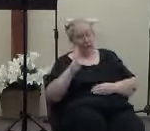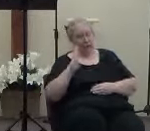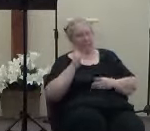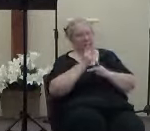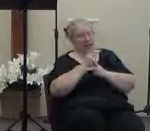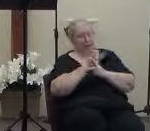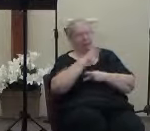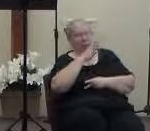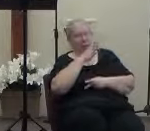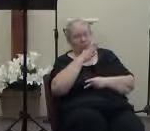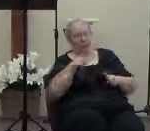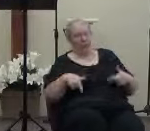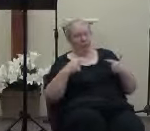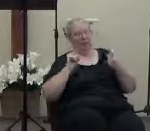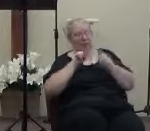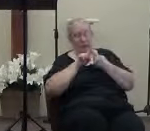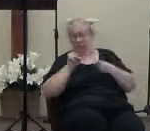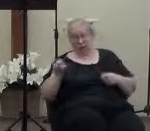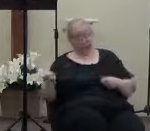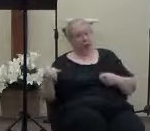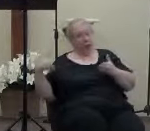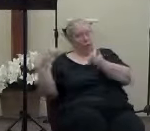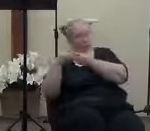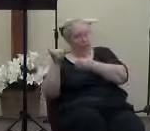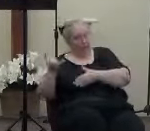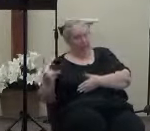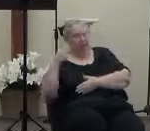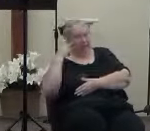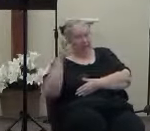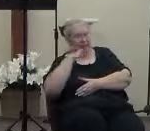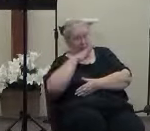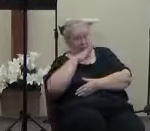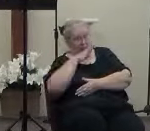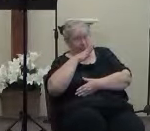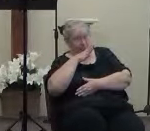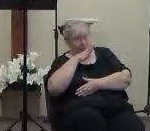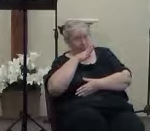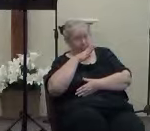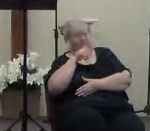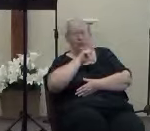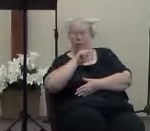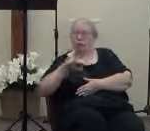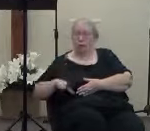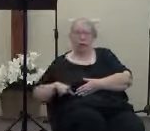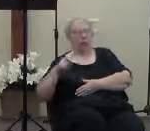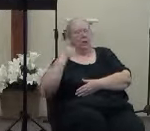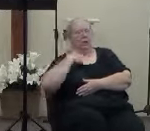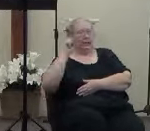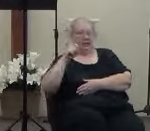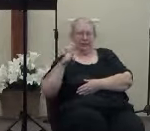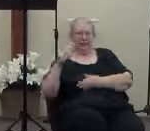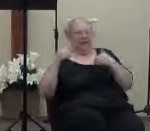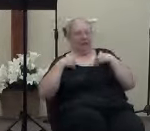stay alive until at least she could get to her and see her. I said, "Lord, I need you to connect the